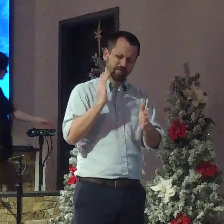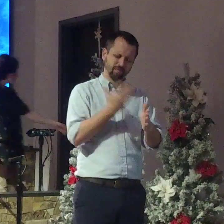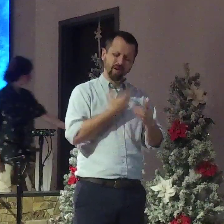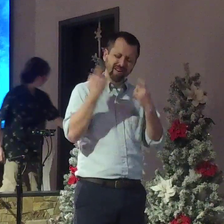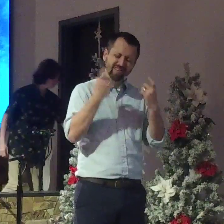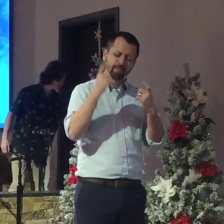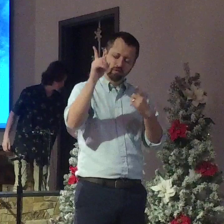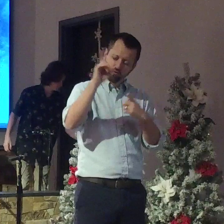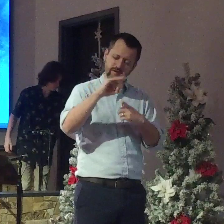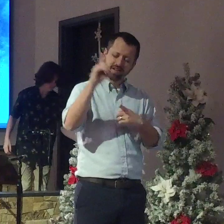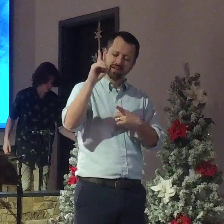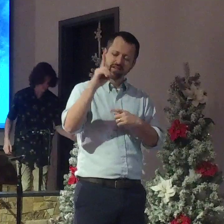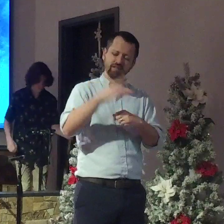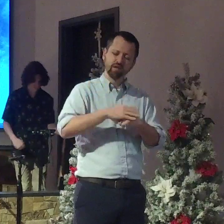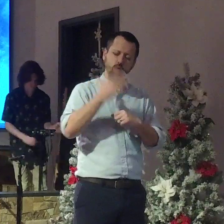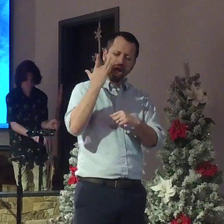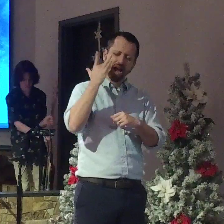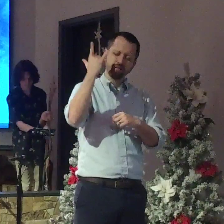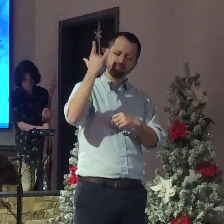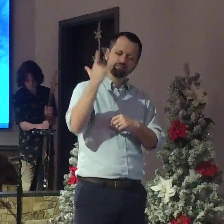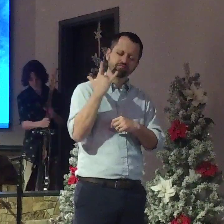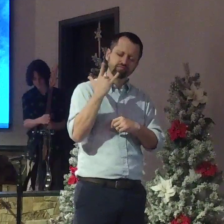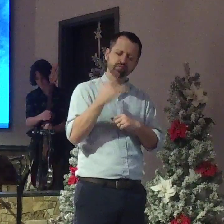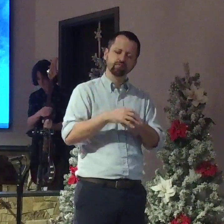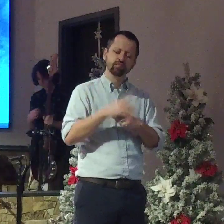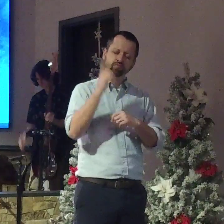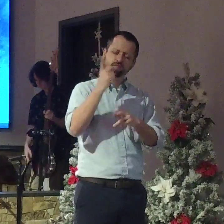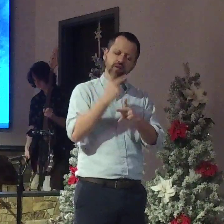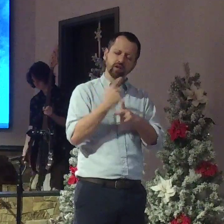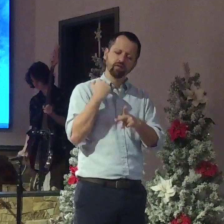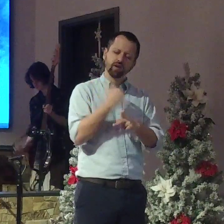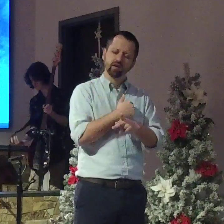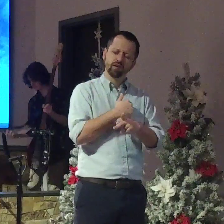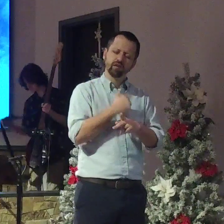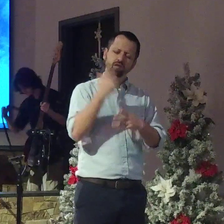our final closing song today at church. Yes.